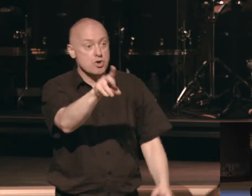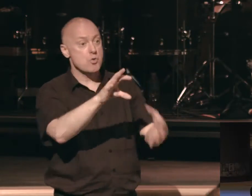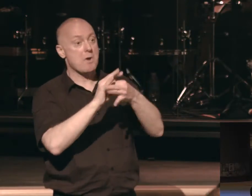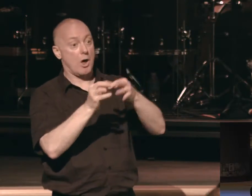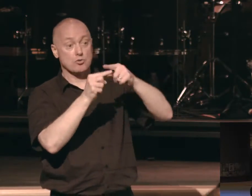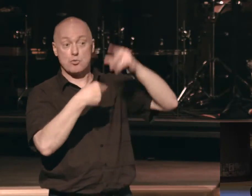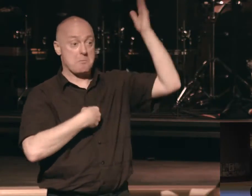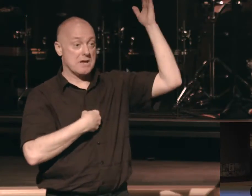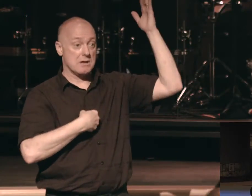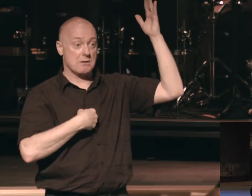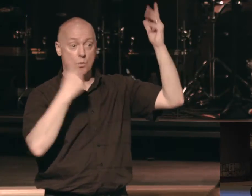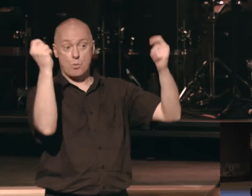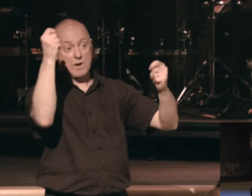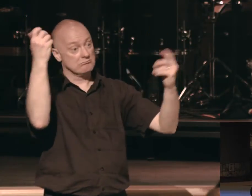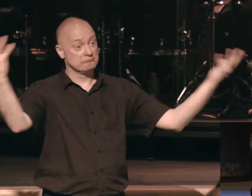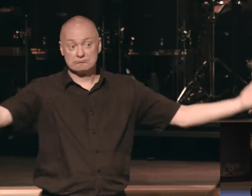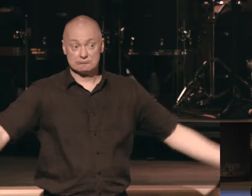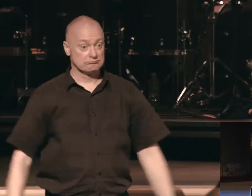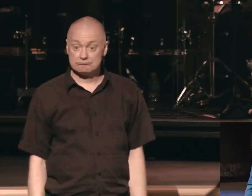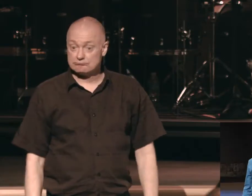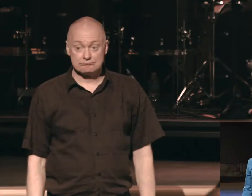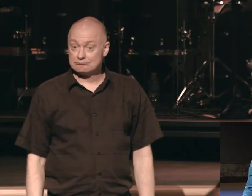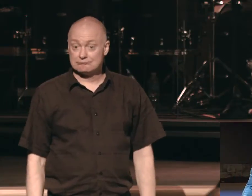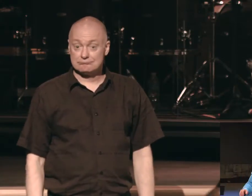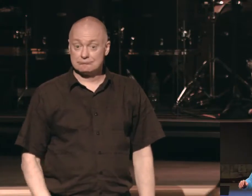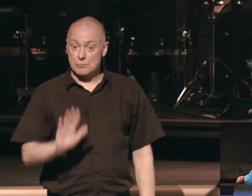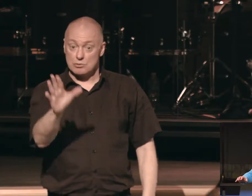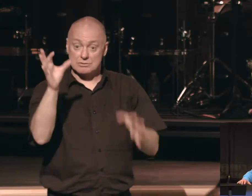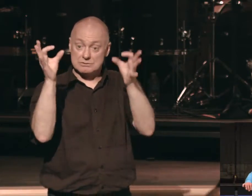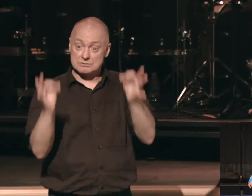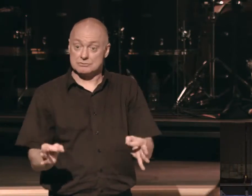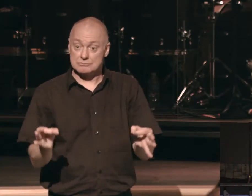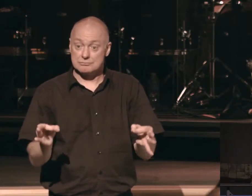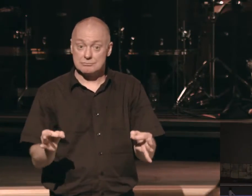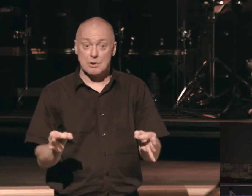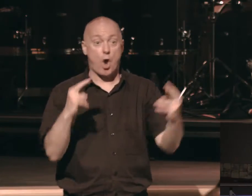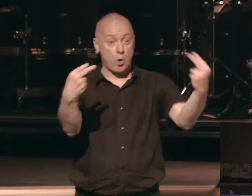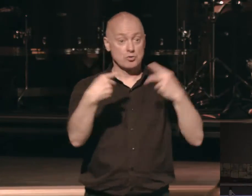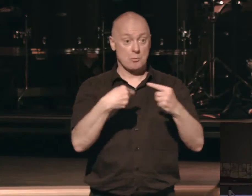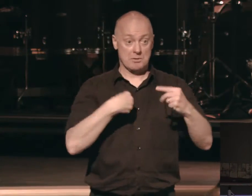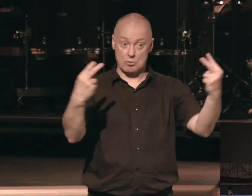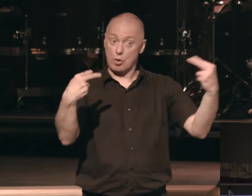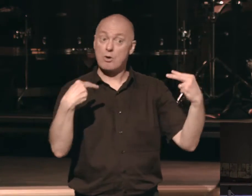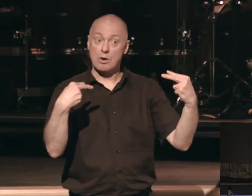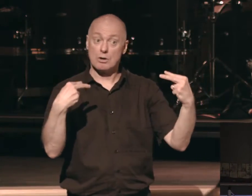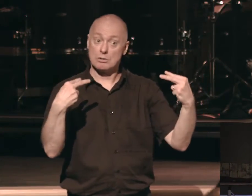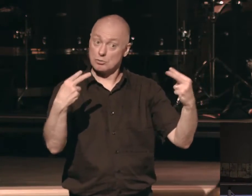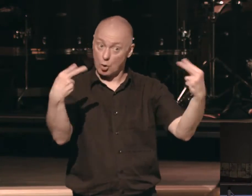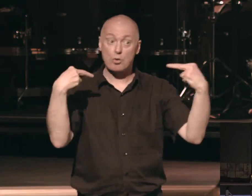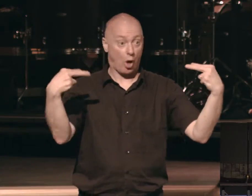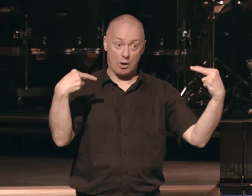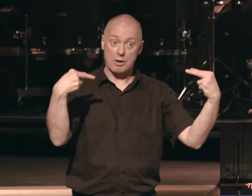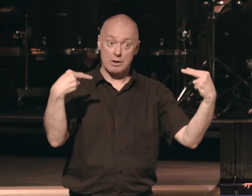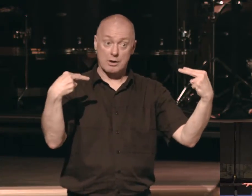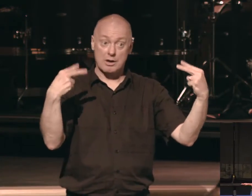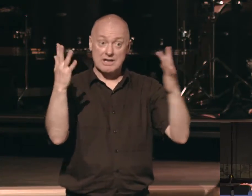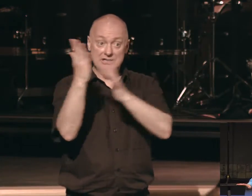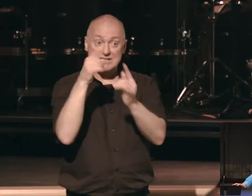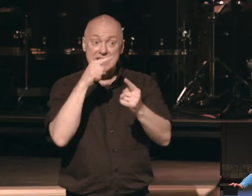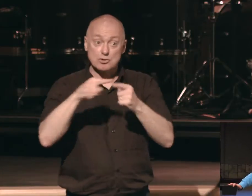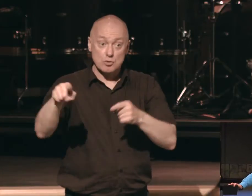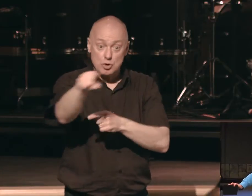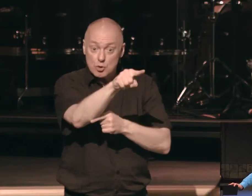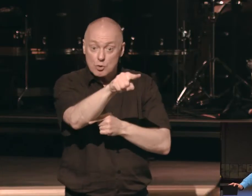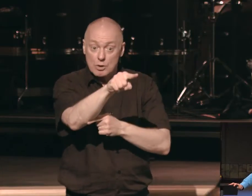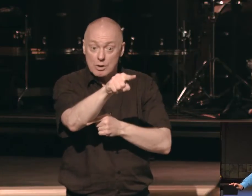win. He says to you today, he says, my child, hey, look right here. This is true. Look right here. Jesus says to you today, he's